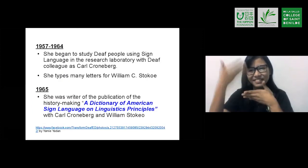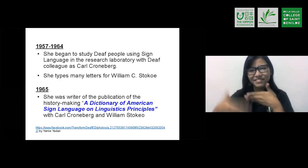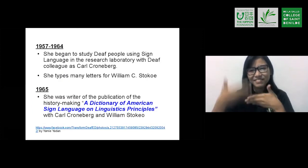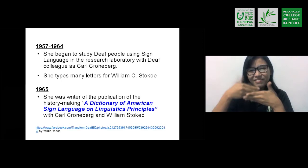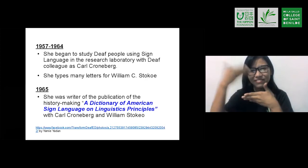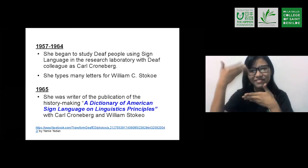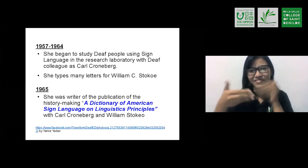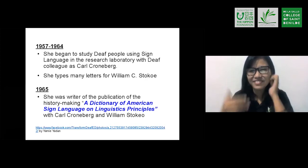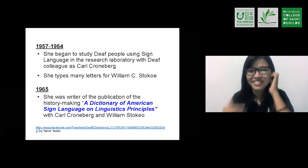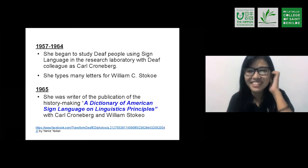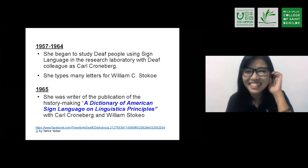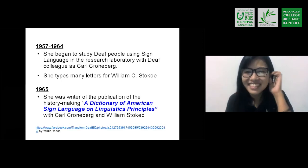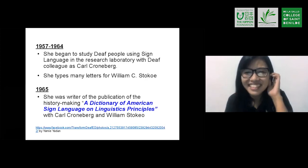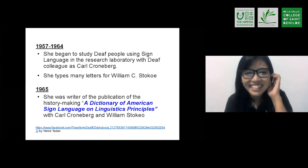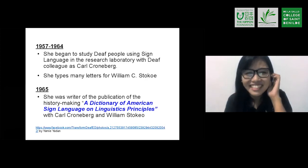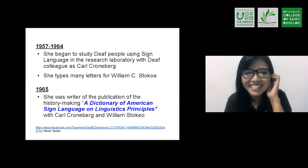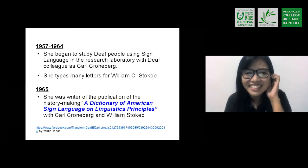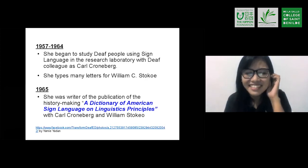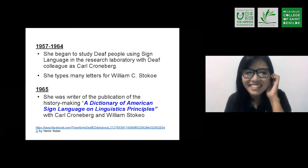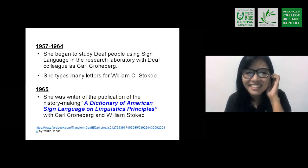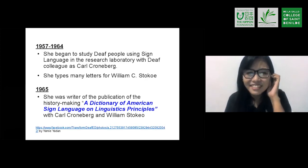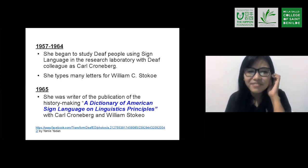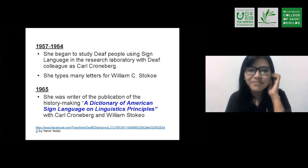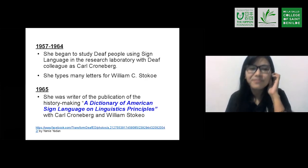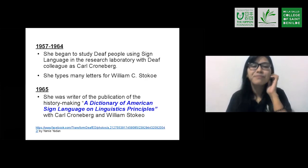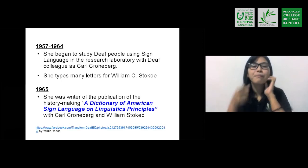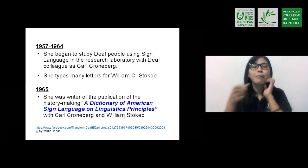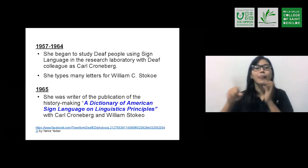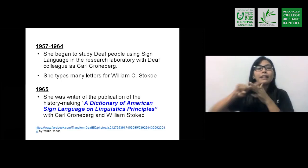think this was something that Jasmine mentioned.